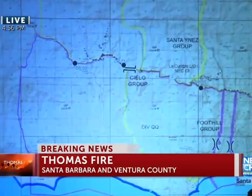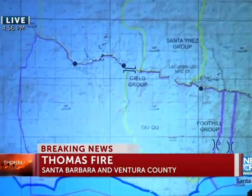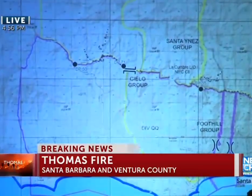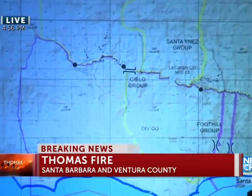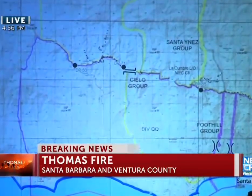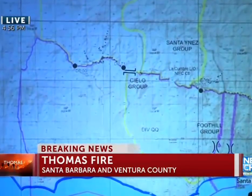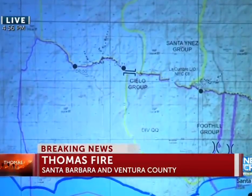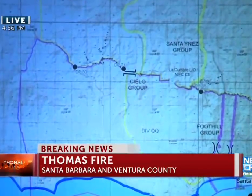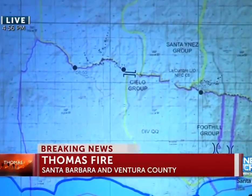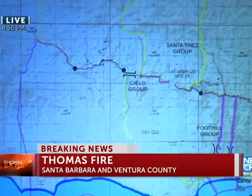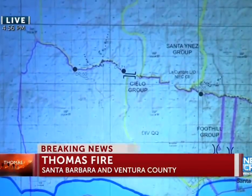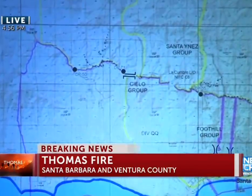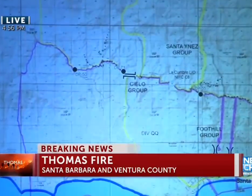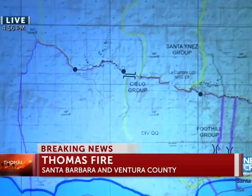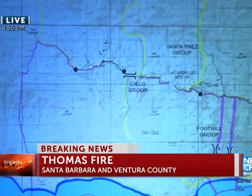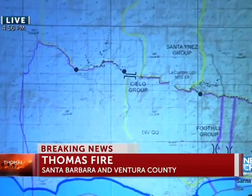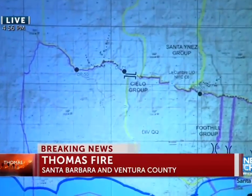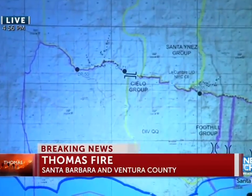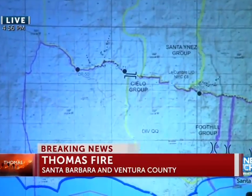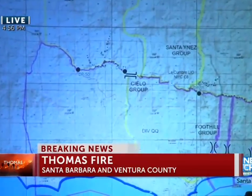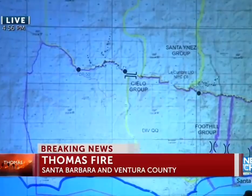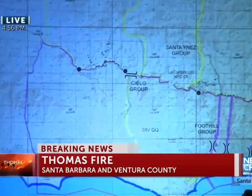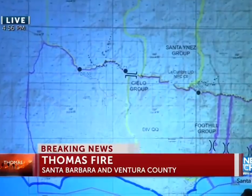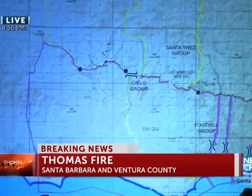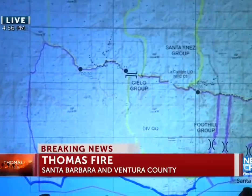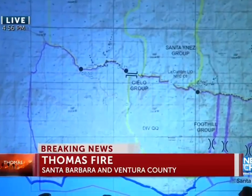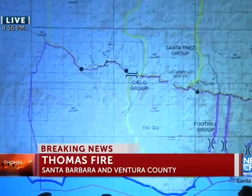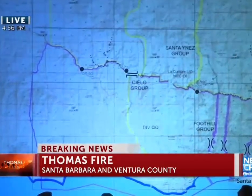firefighter humor, see, I tell you.